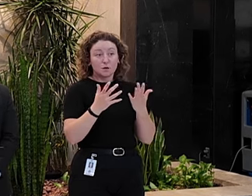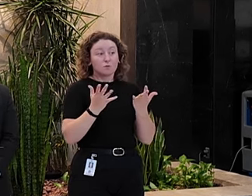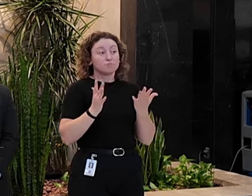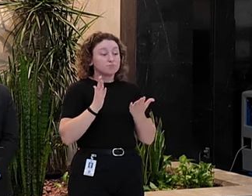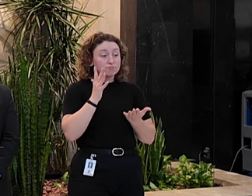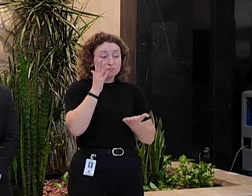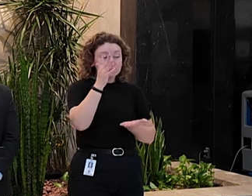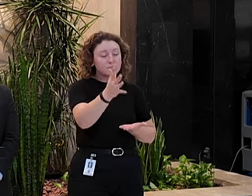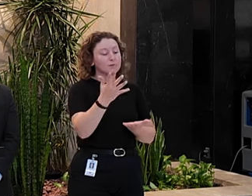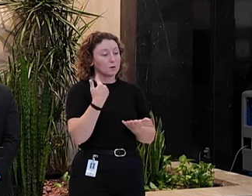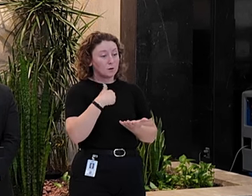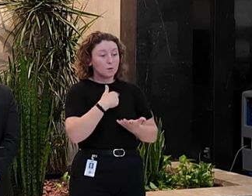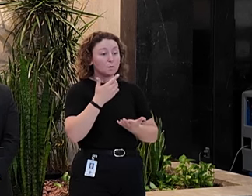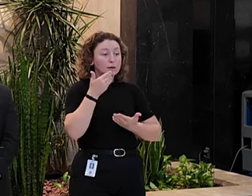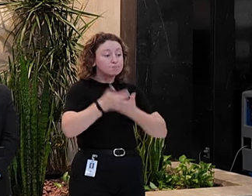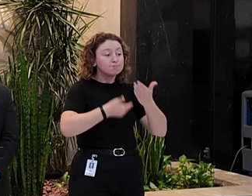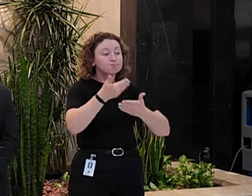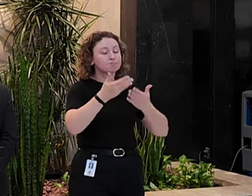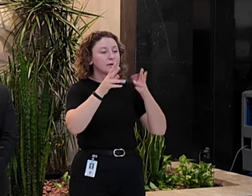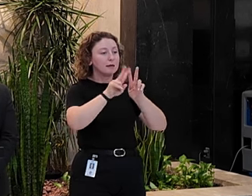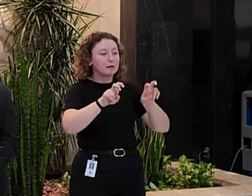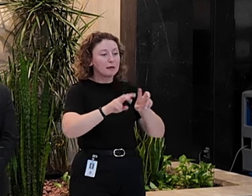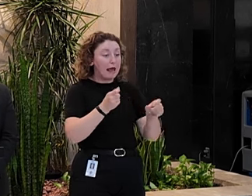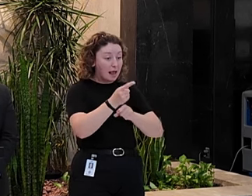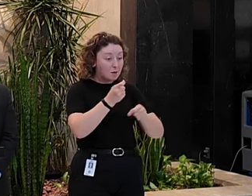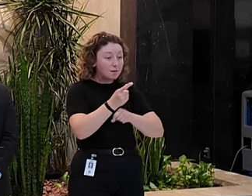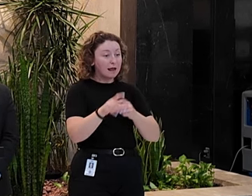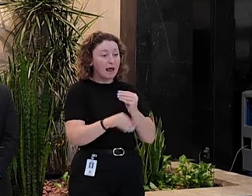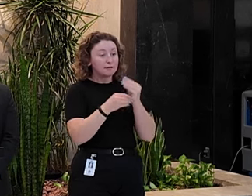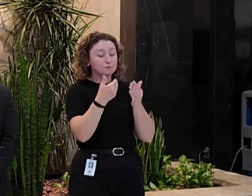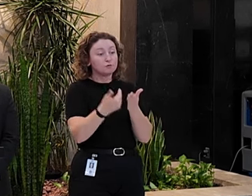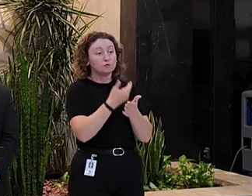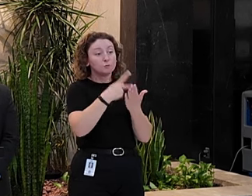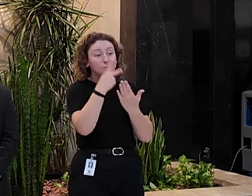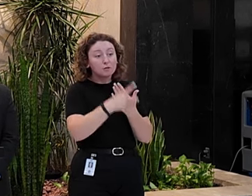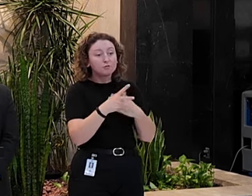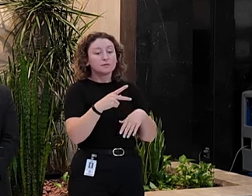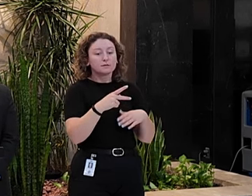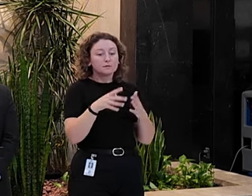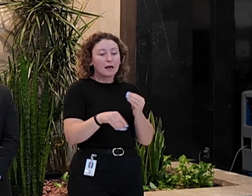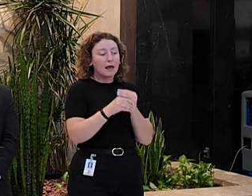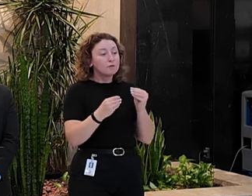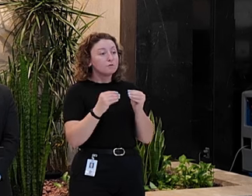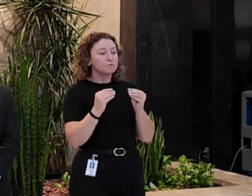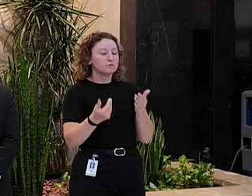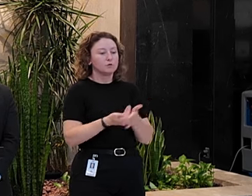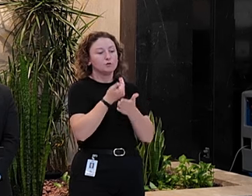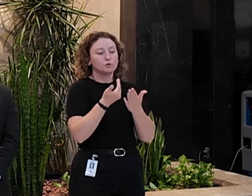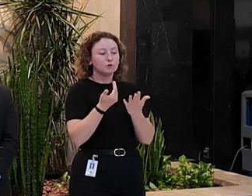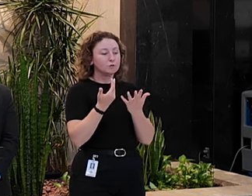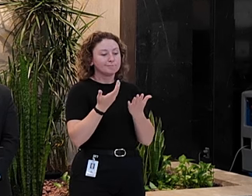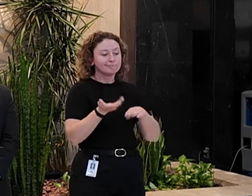progresses, we go through assessments on an annual basis to add new projects, to add new rehabilitation issues to